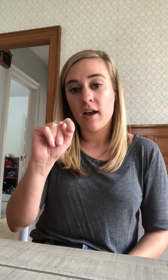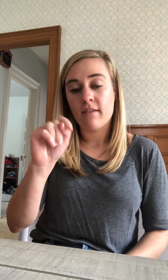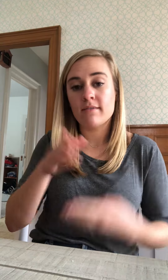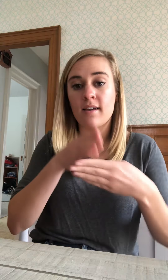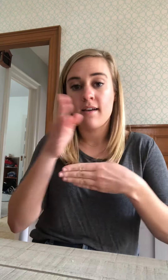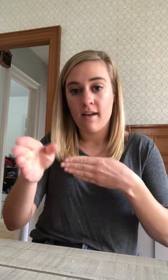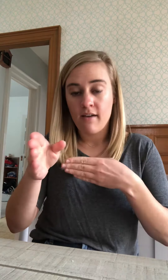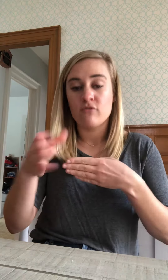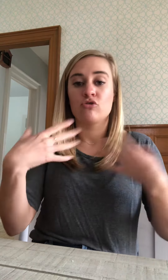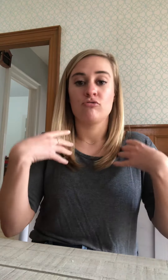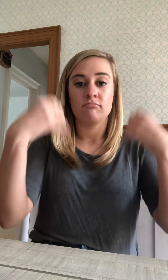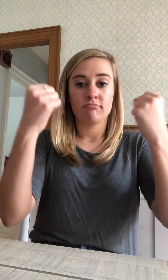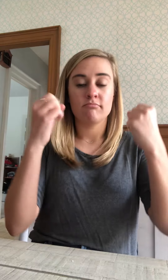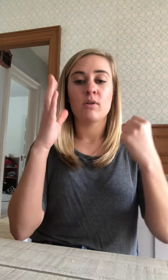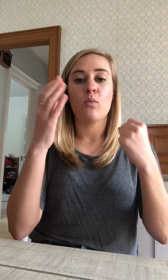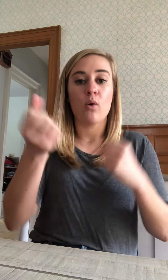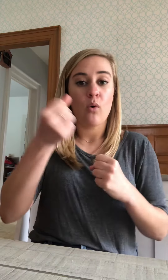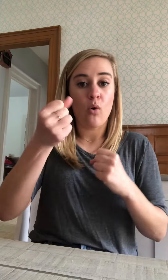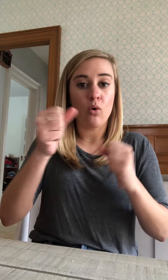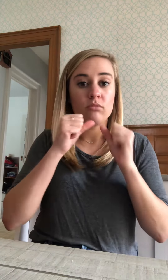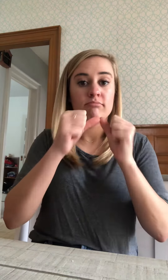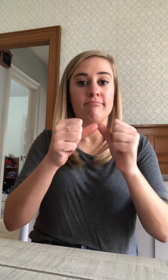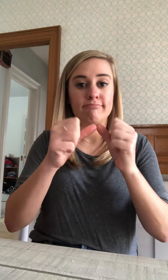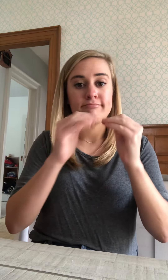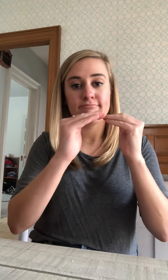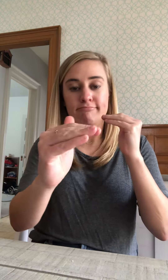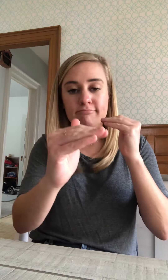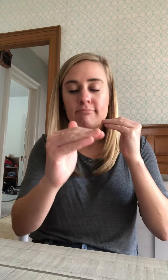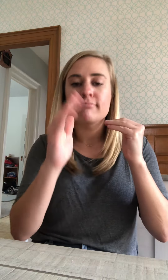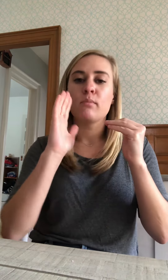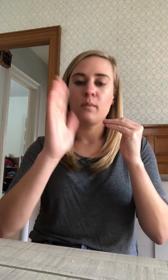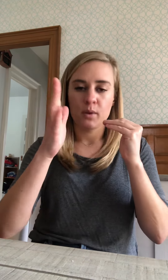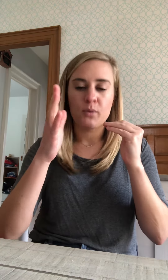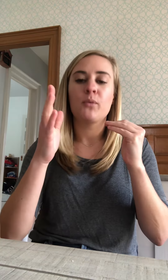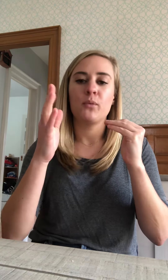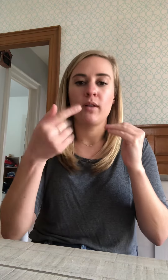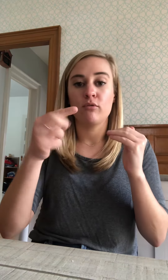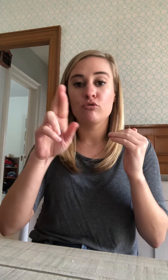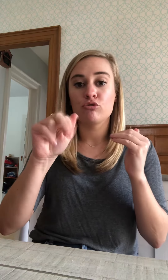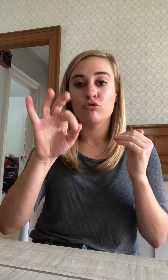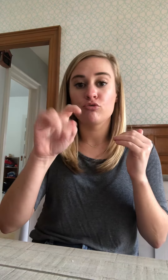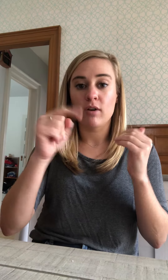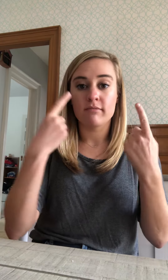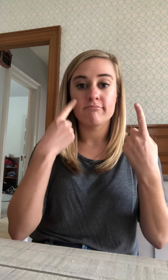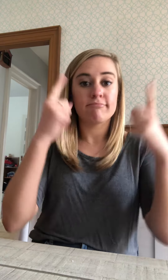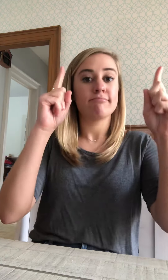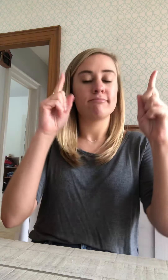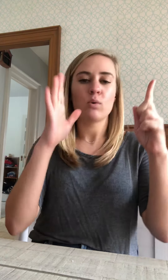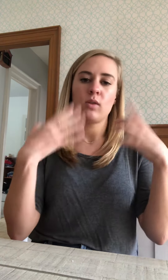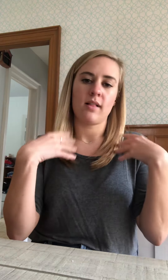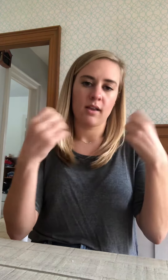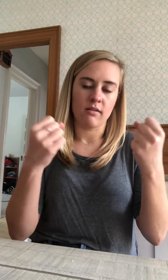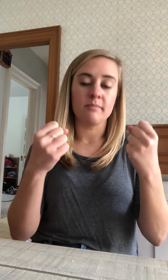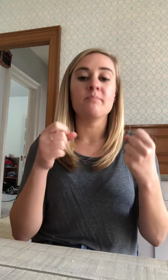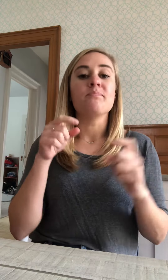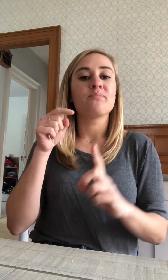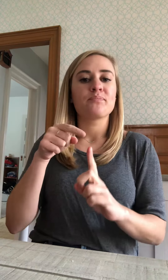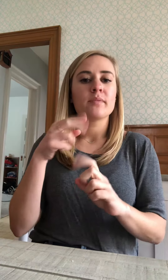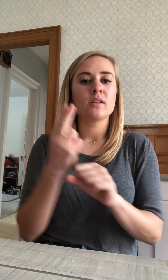the fracture stable so that the graft will take and the fracture will heal. This uses pins that penetrate through the skin into the